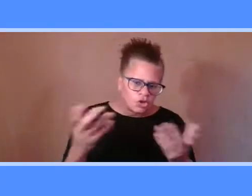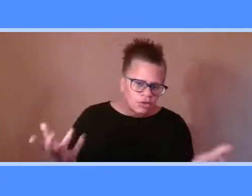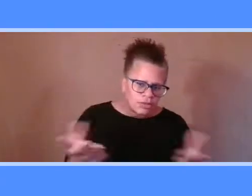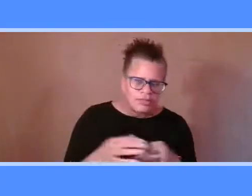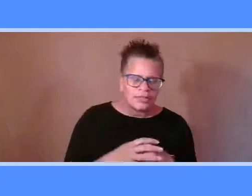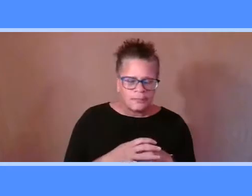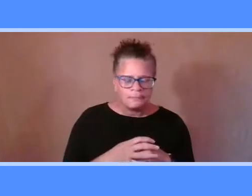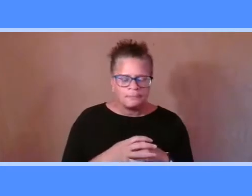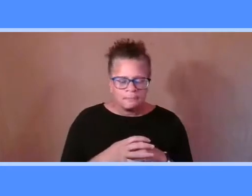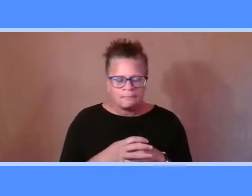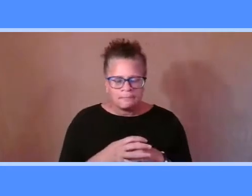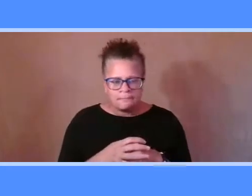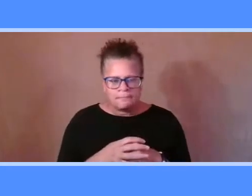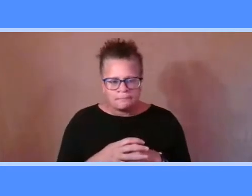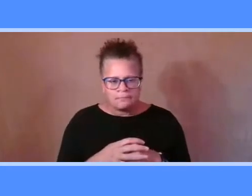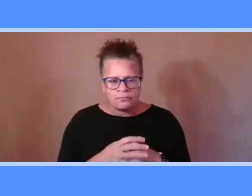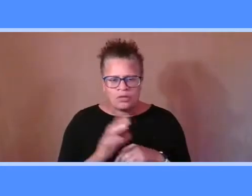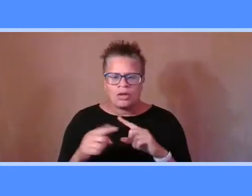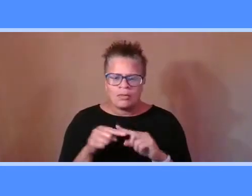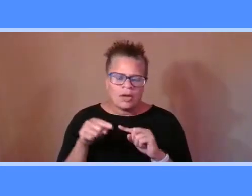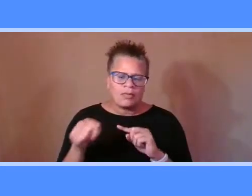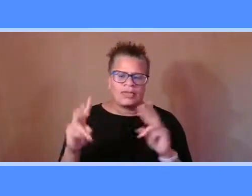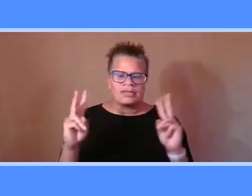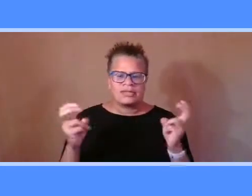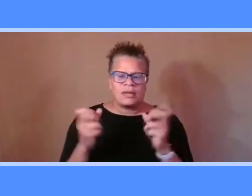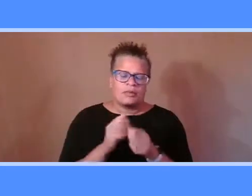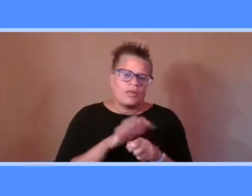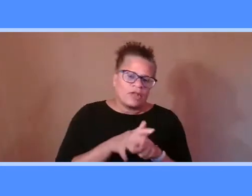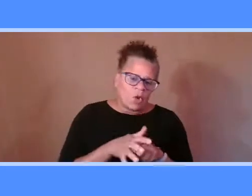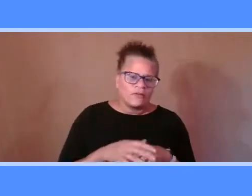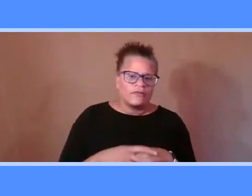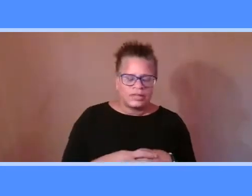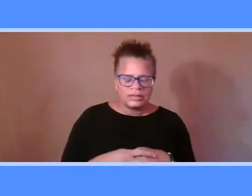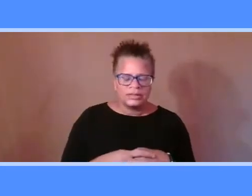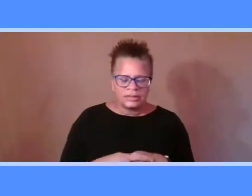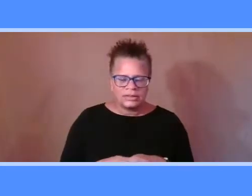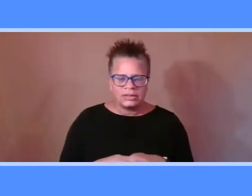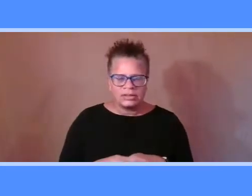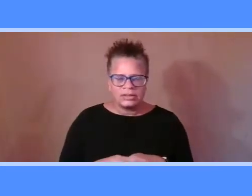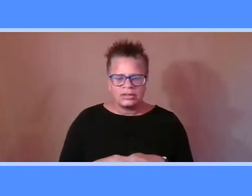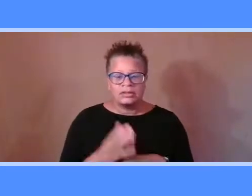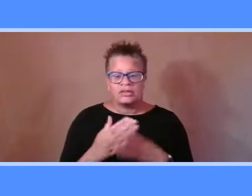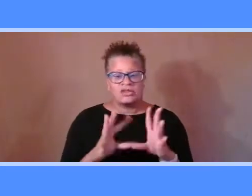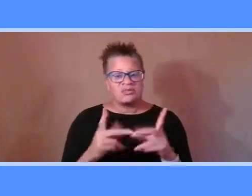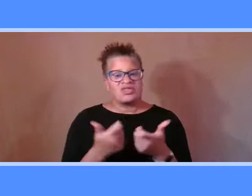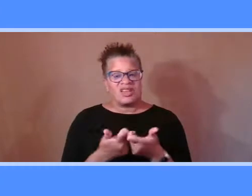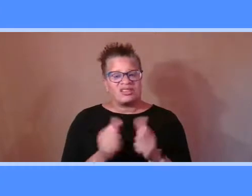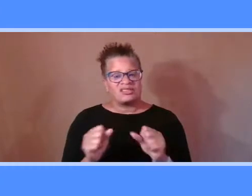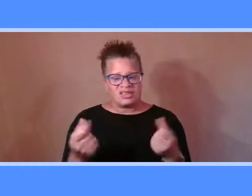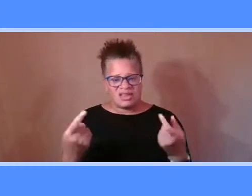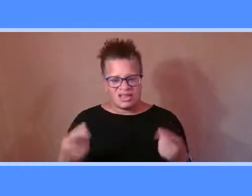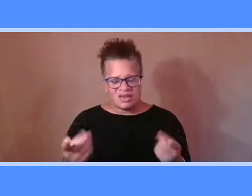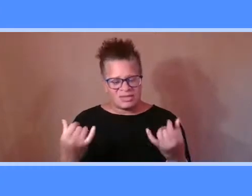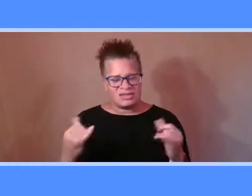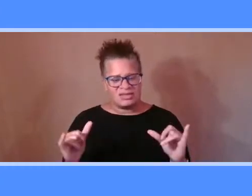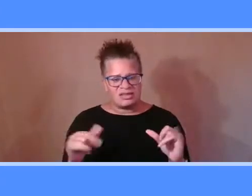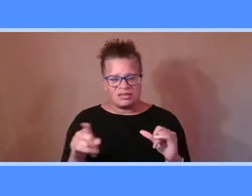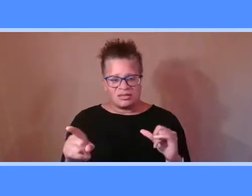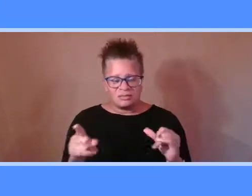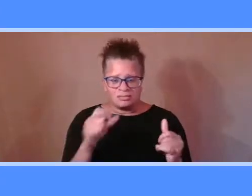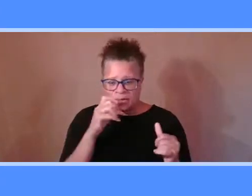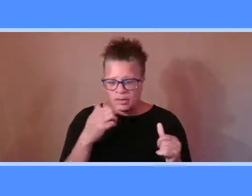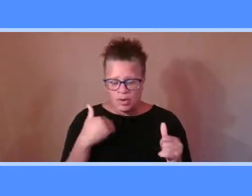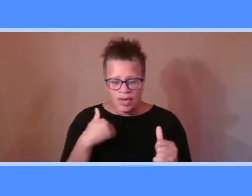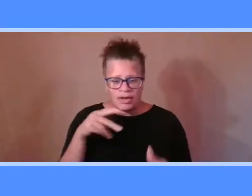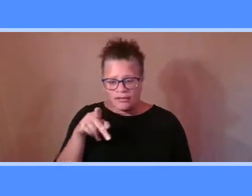have about this topic. There could be some challenges. Maybe you don't have a